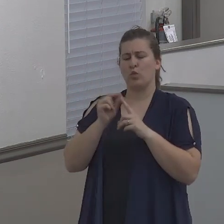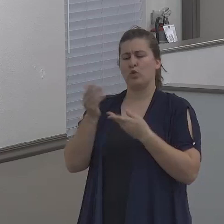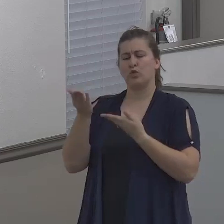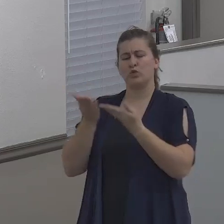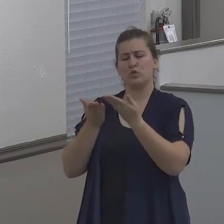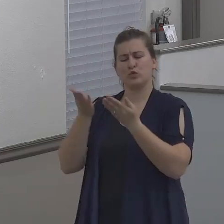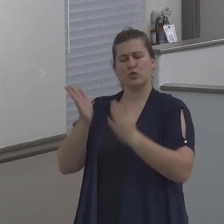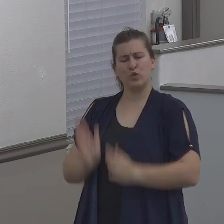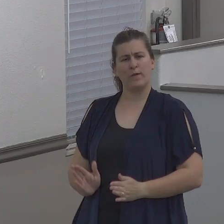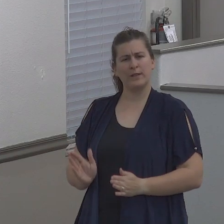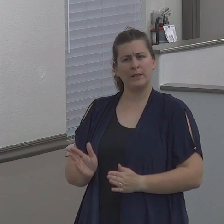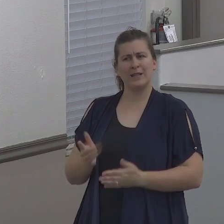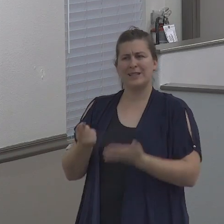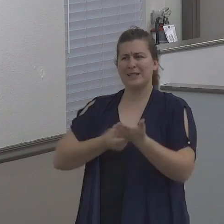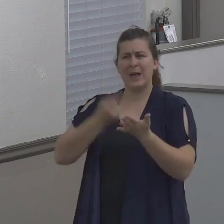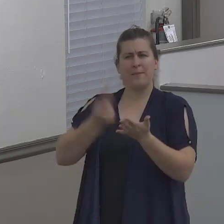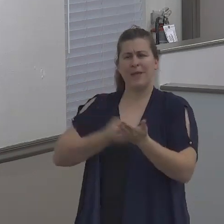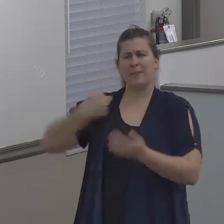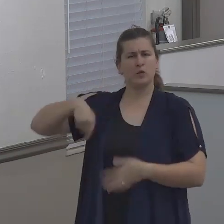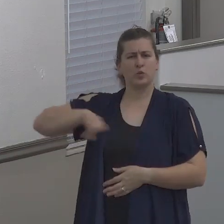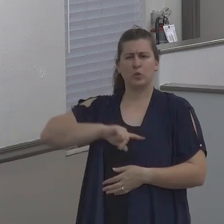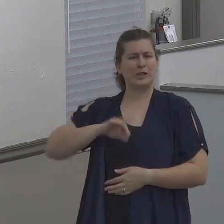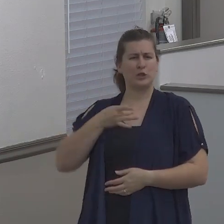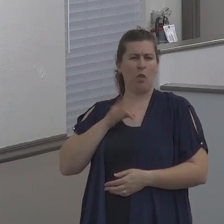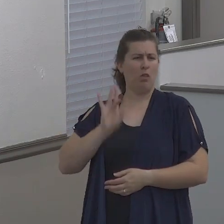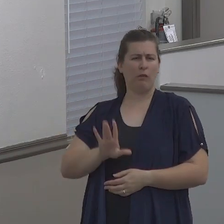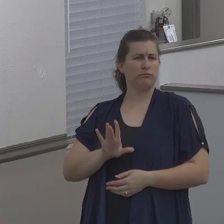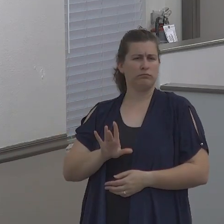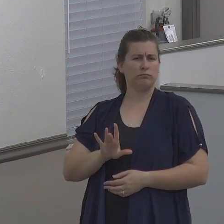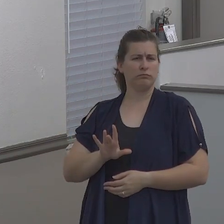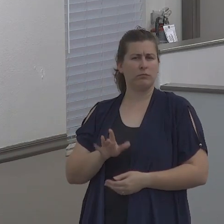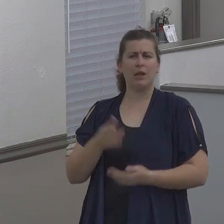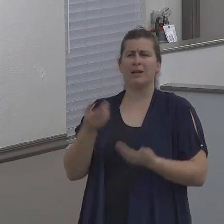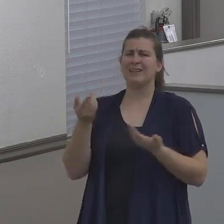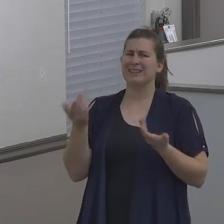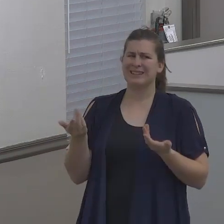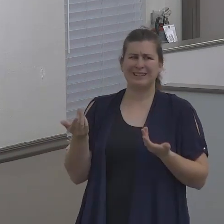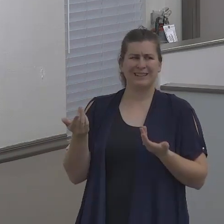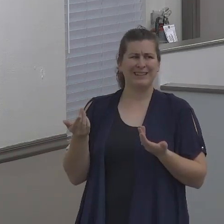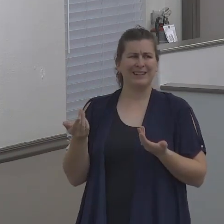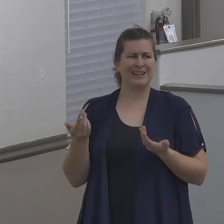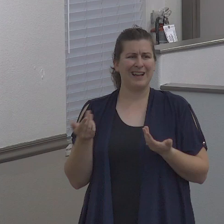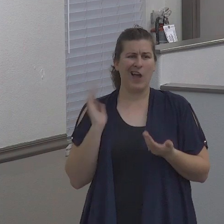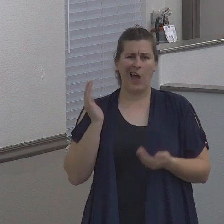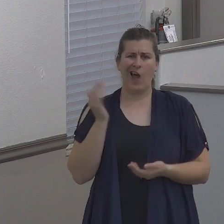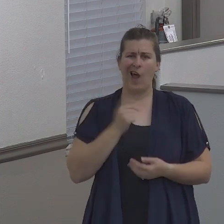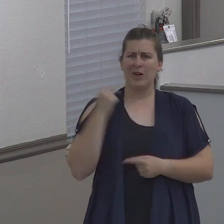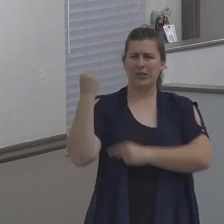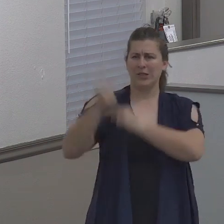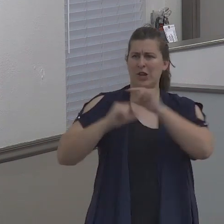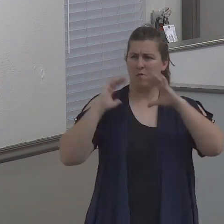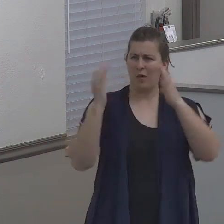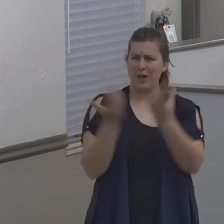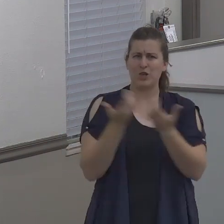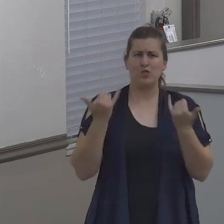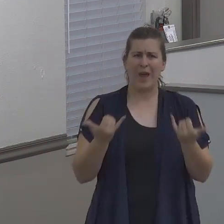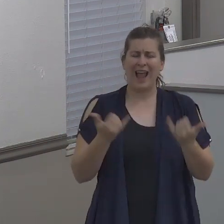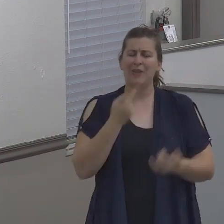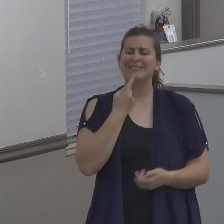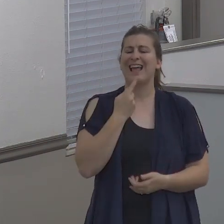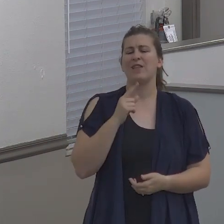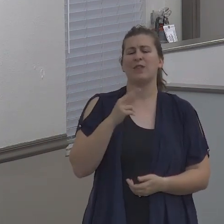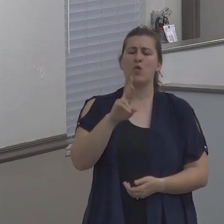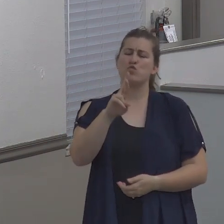And then you see the word servants. Somehow we don't like that. Somehow this woke generation would say,